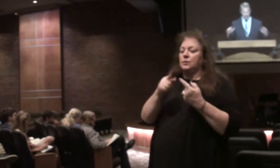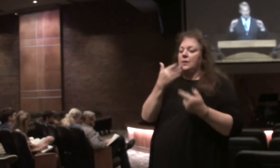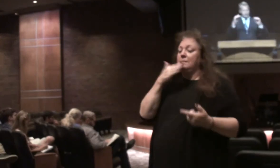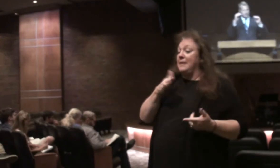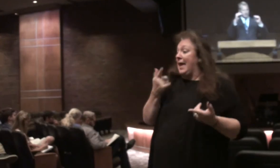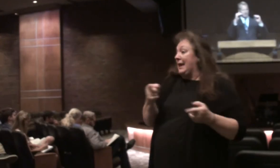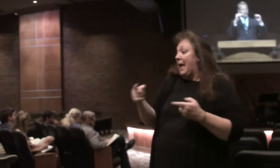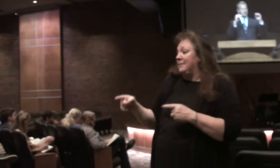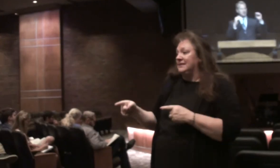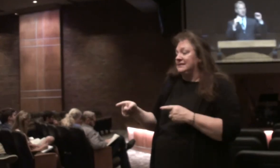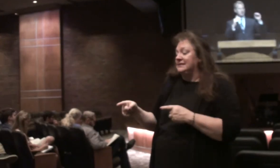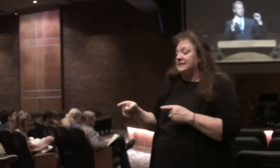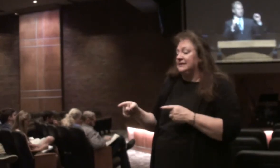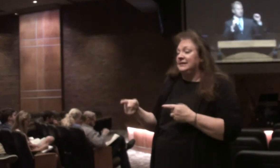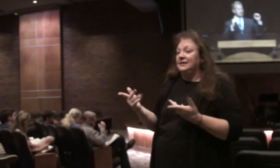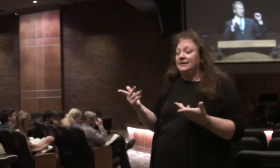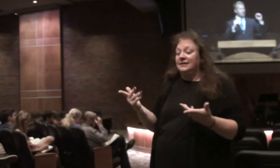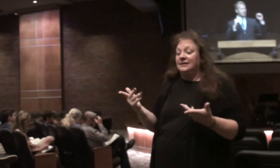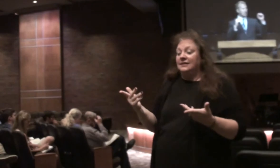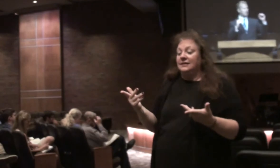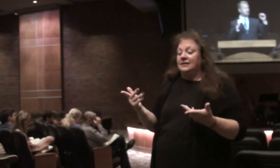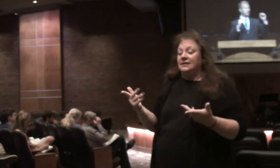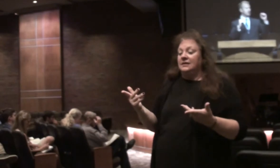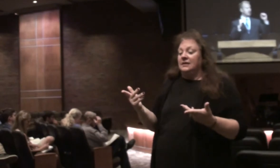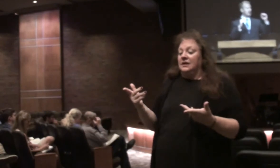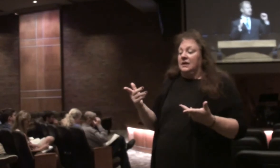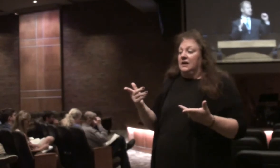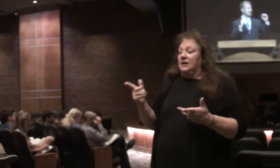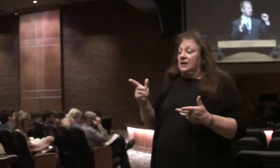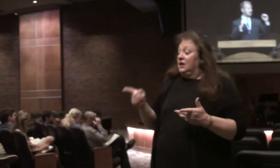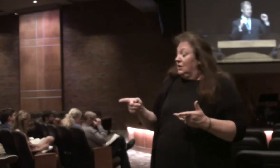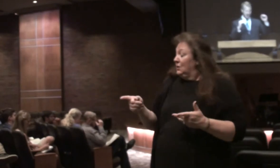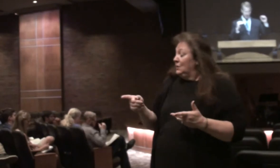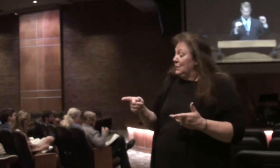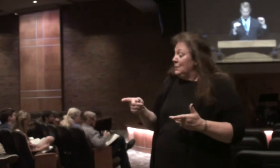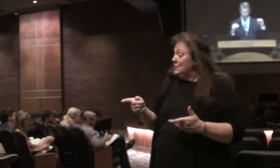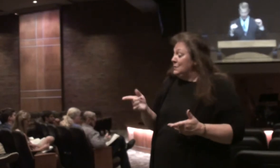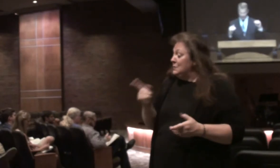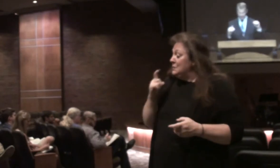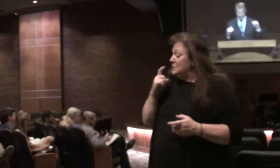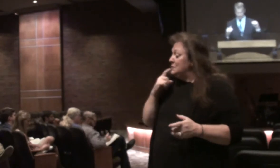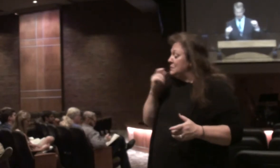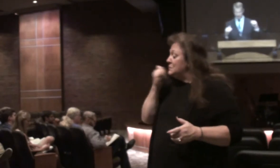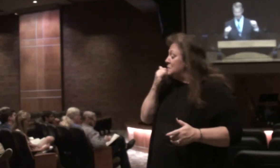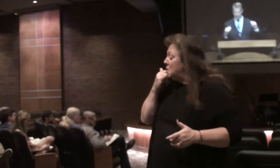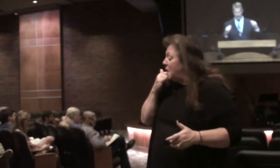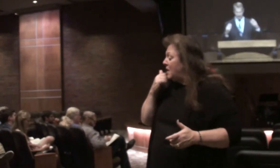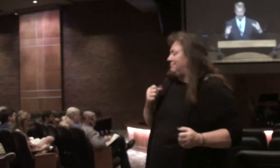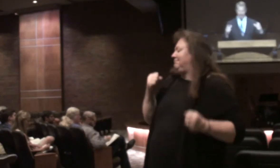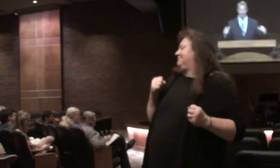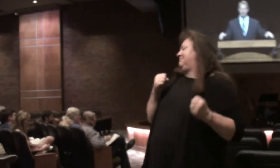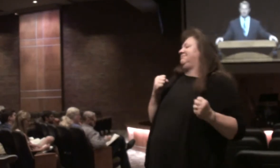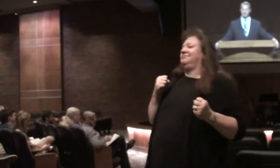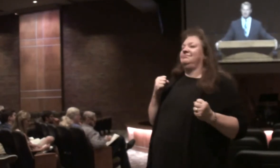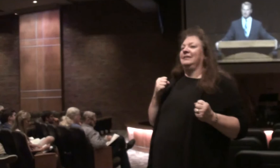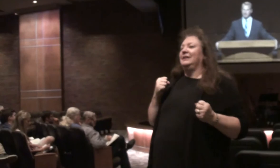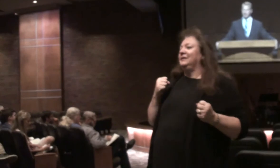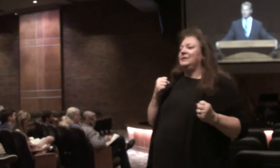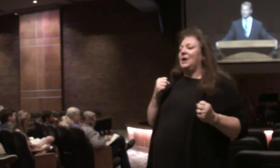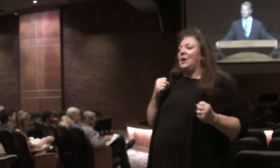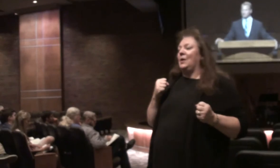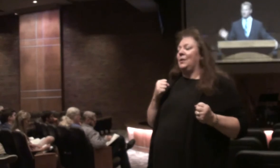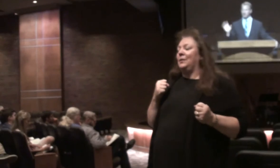unrighteousness. It does not rejoice in self or others breaking God's standard of right and wrong, of righteousness. And it cannot rejoice